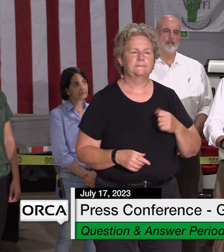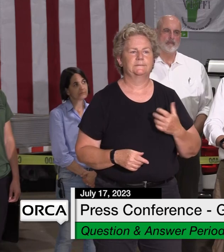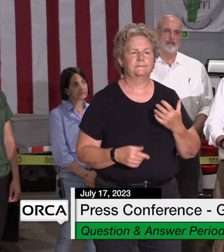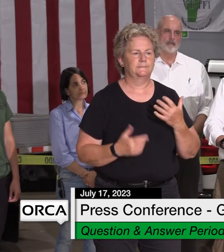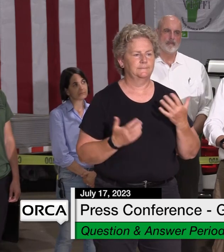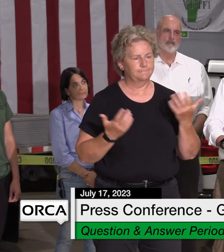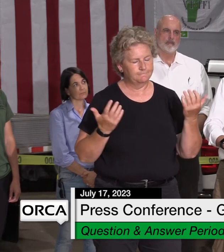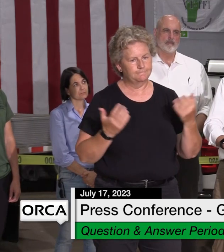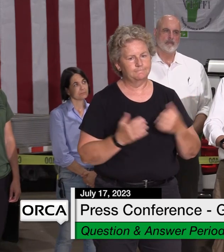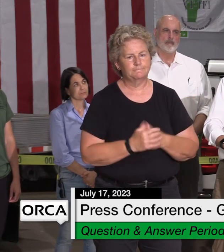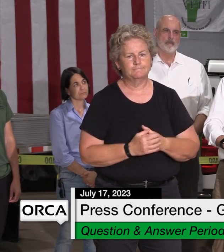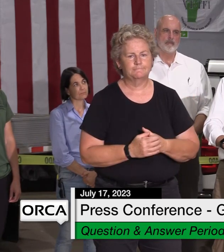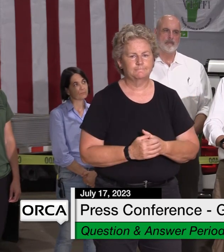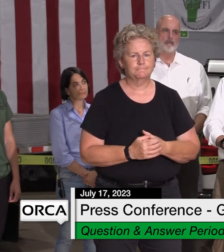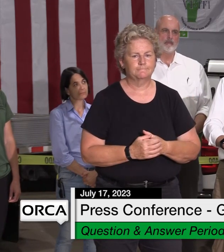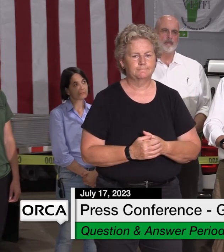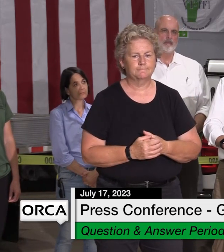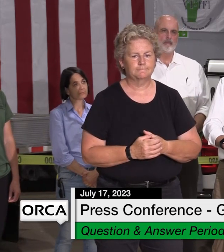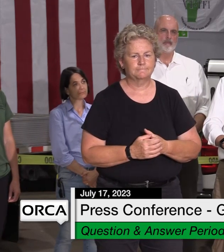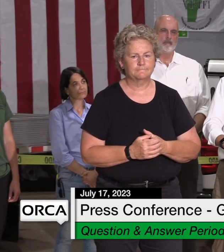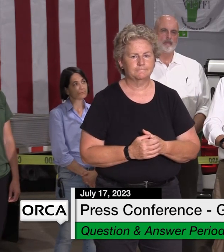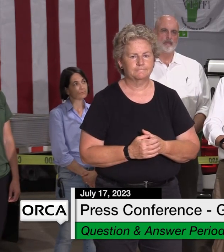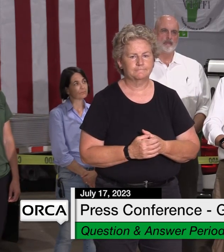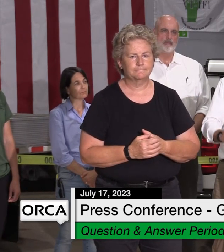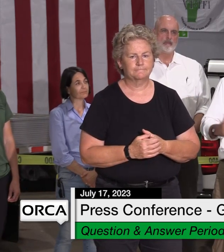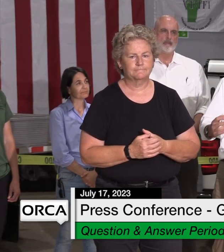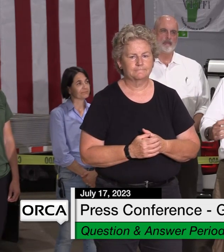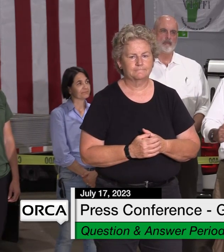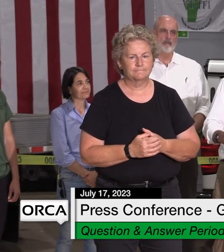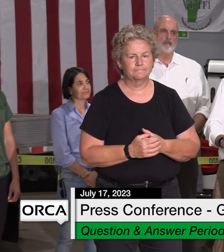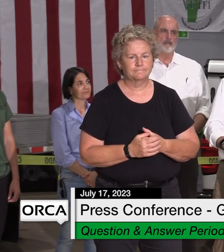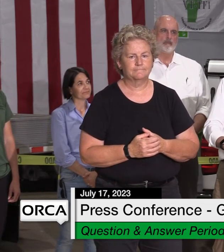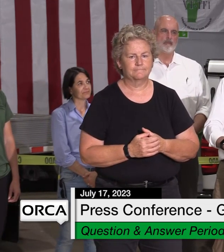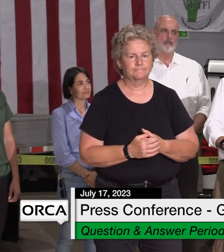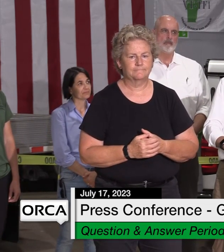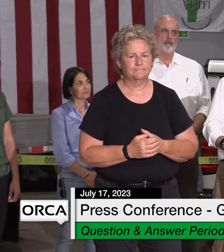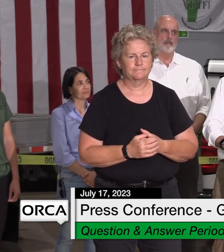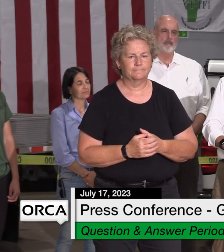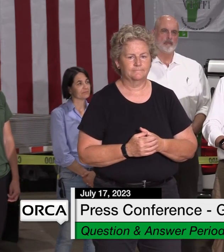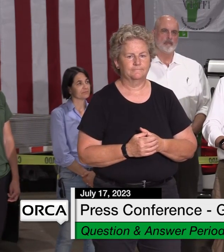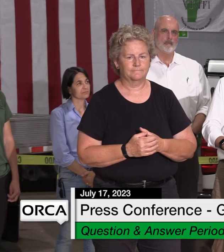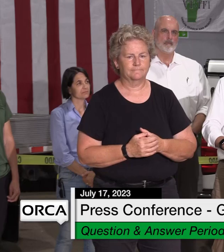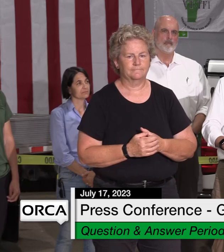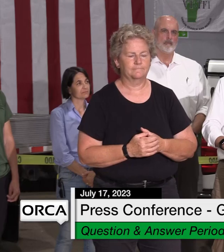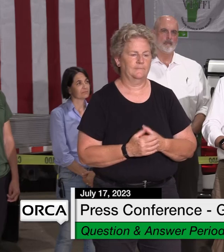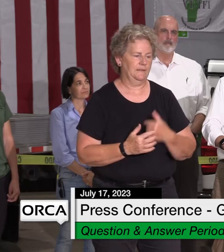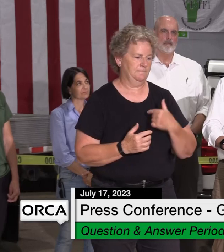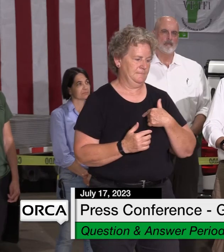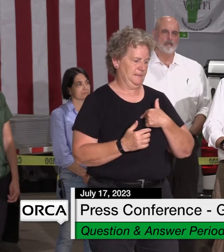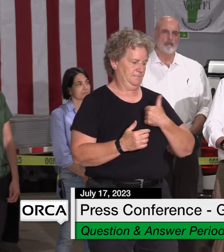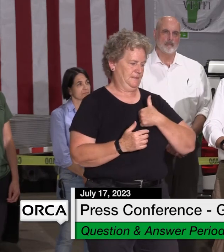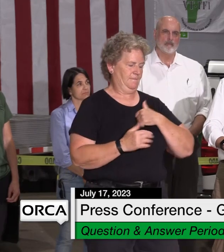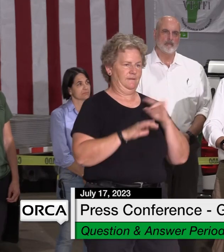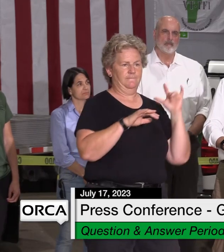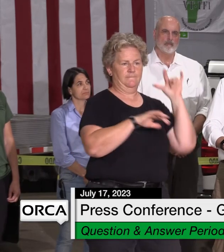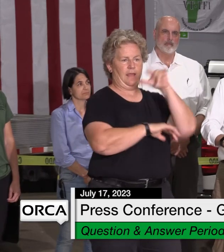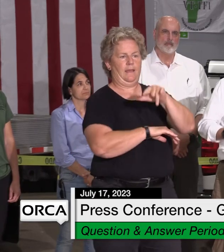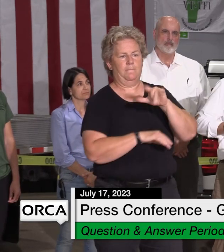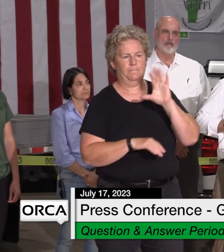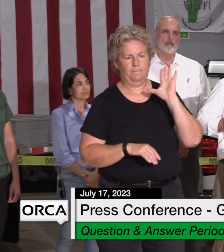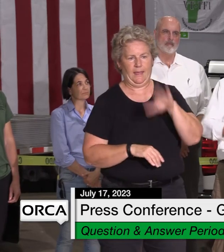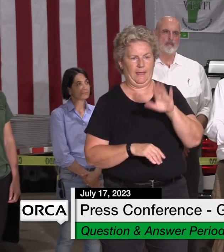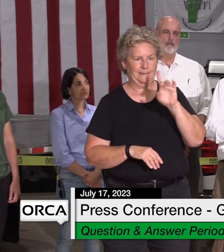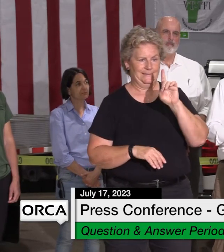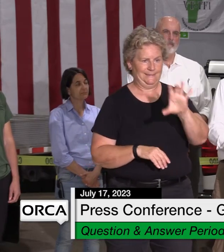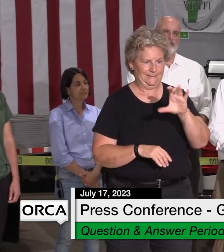of optimism about how this community, these communities and their leaders can respond and come back stronger than ever. And of course,